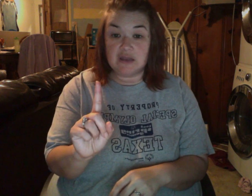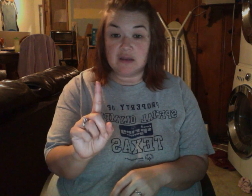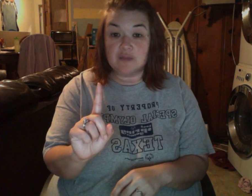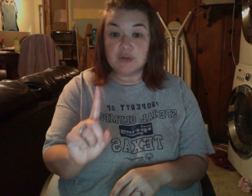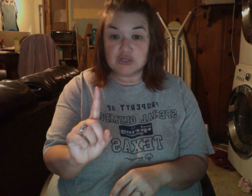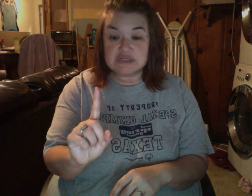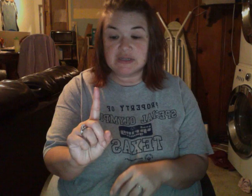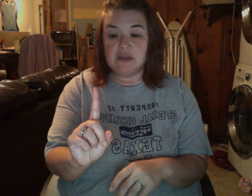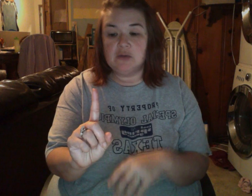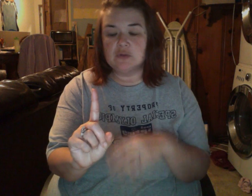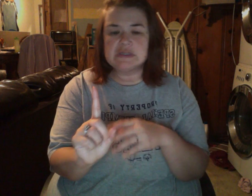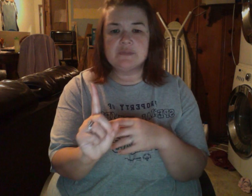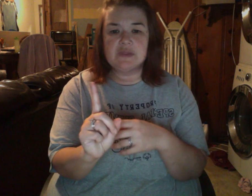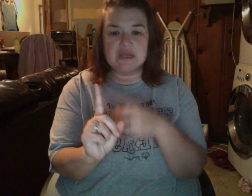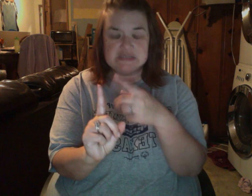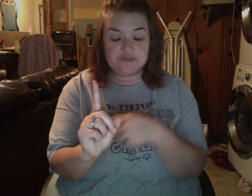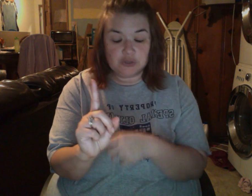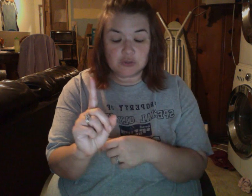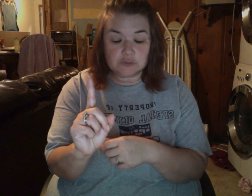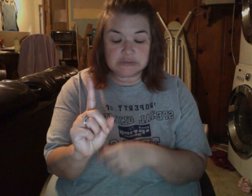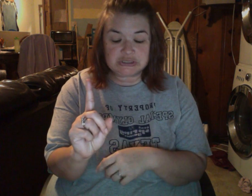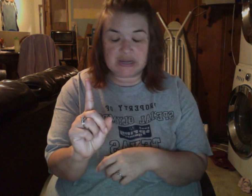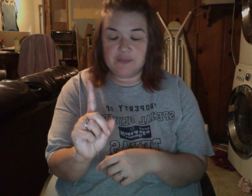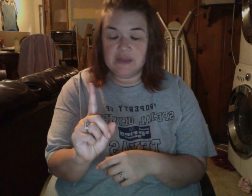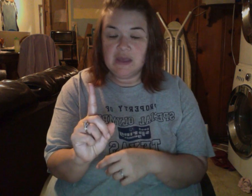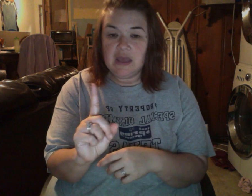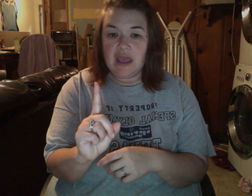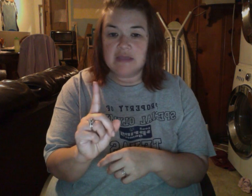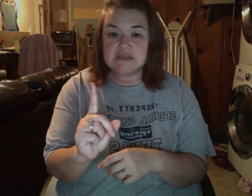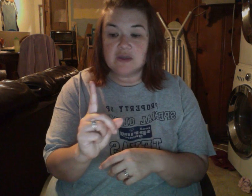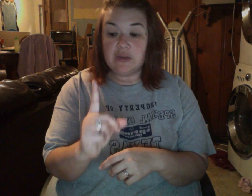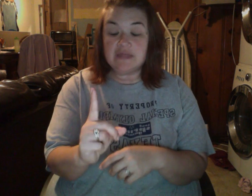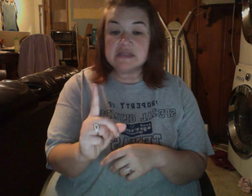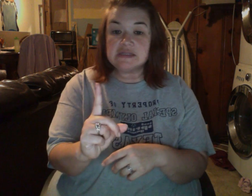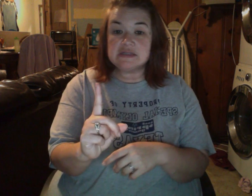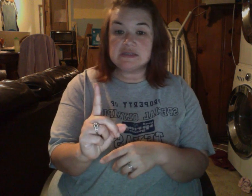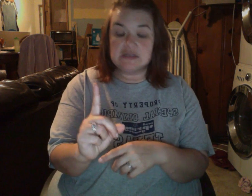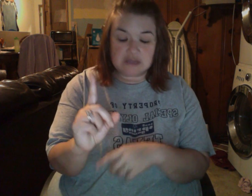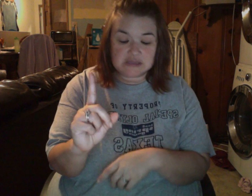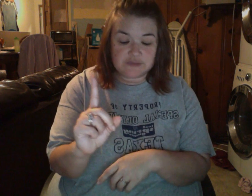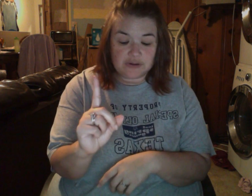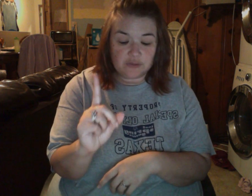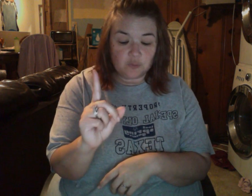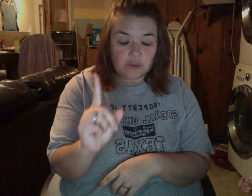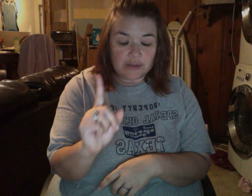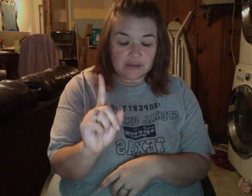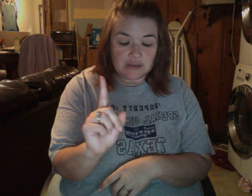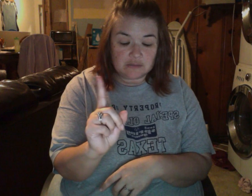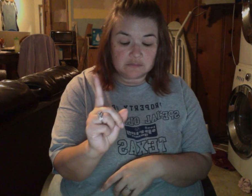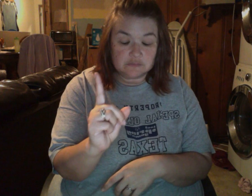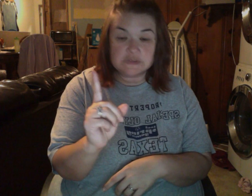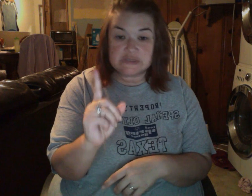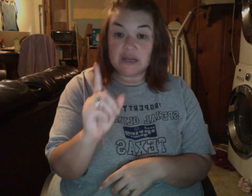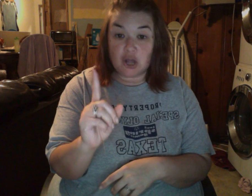a person or something that's spherical in shape. And so in this instance, classifier 1, which is my